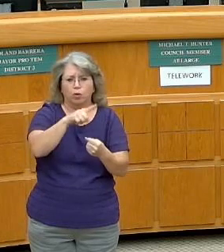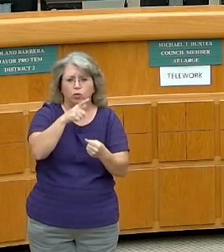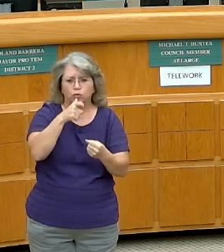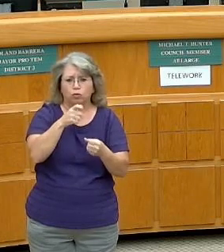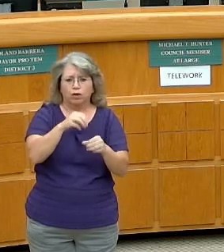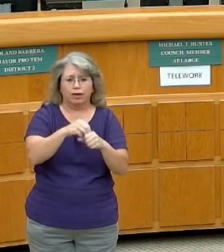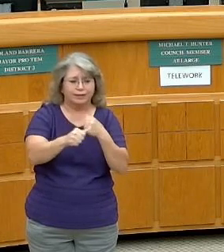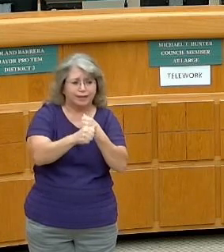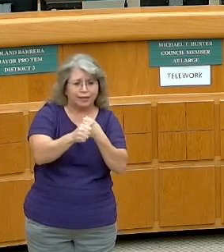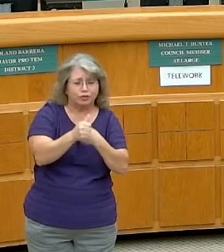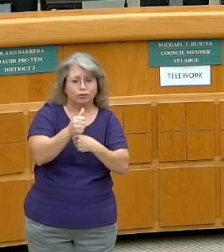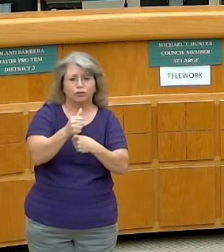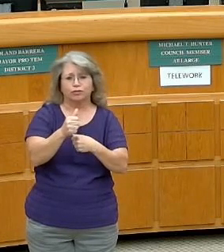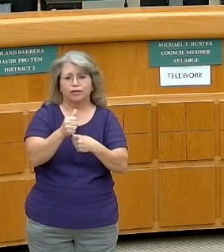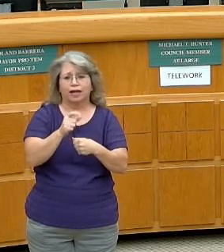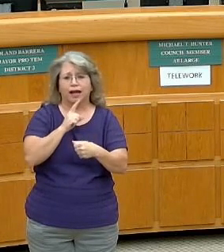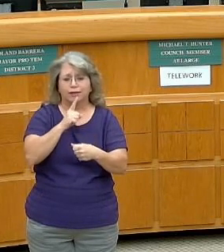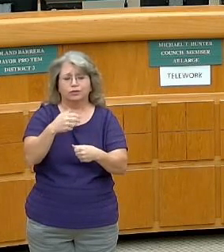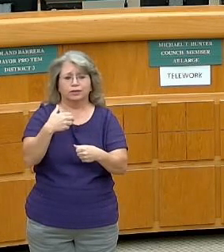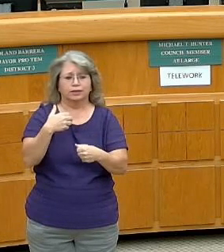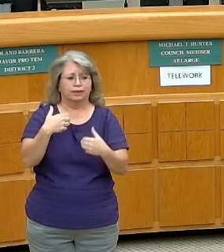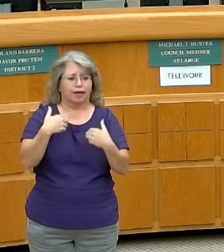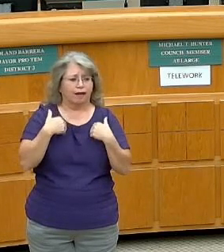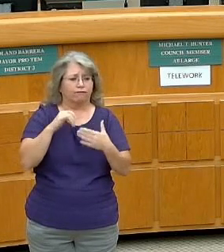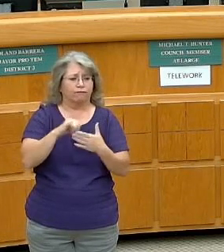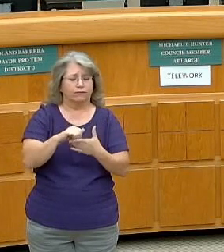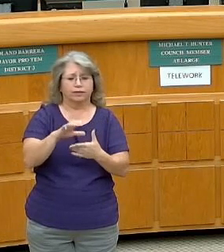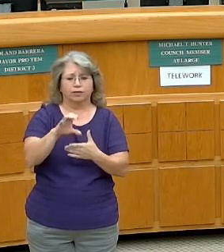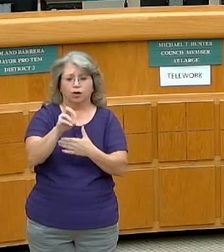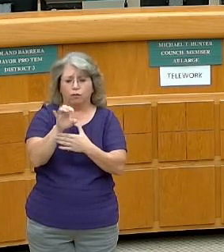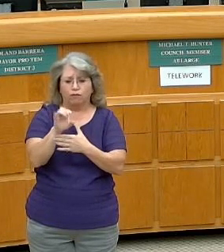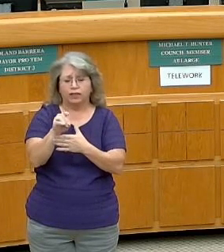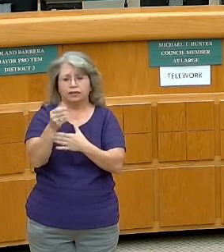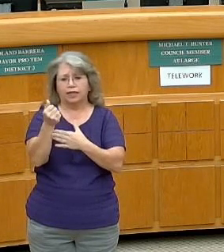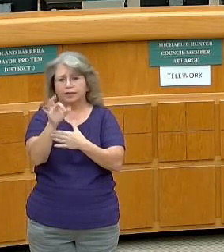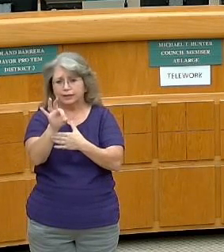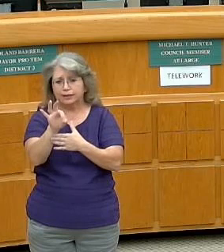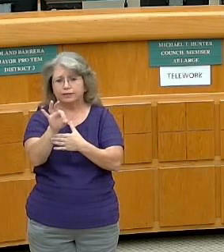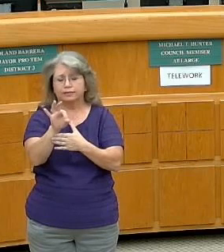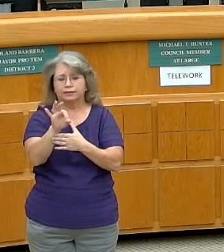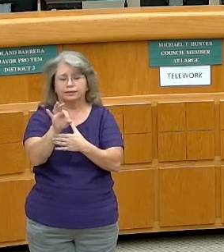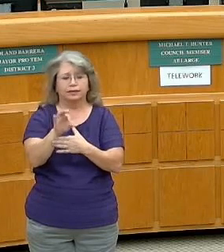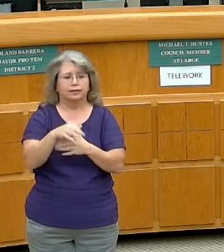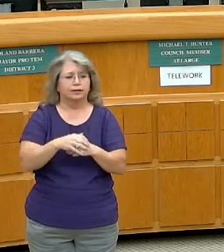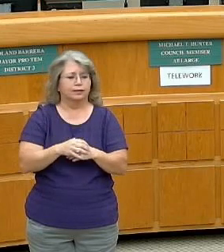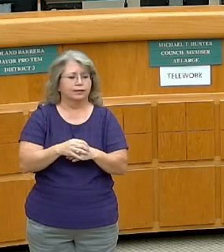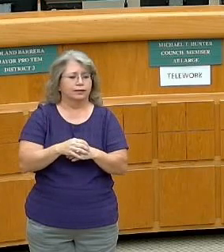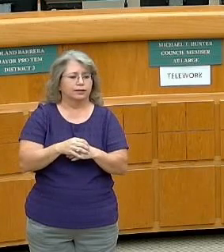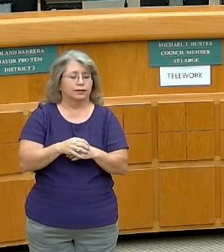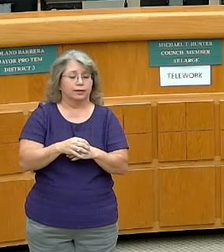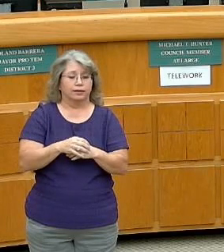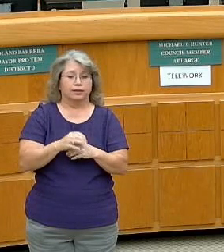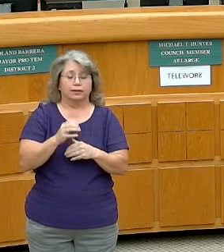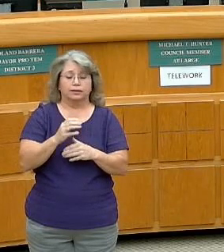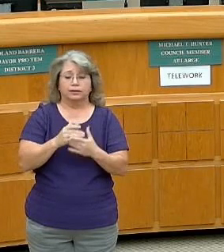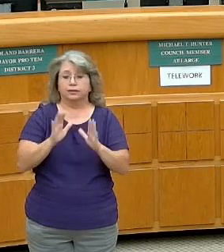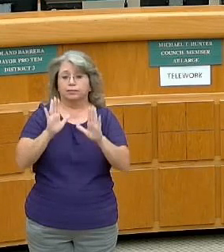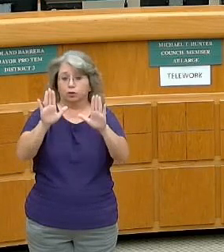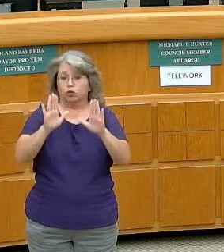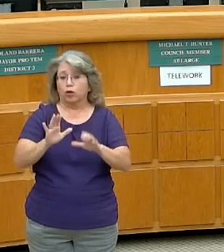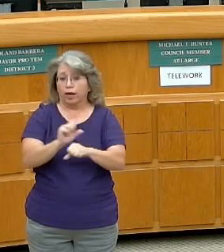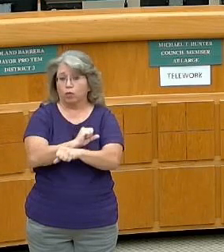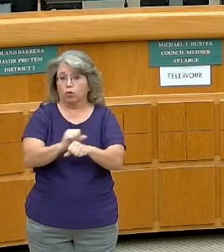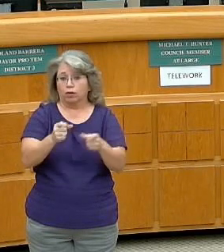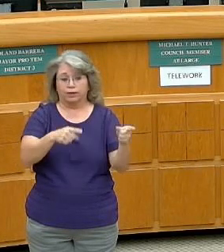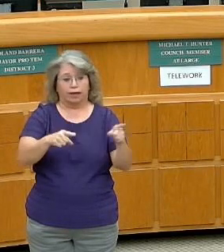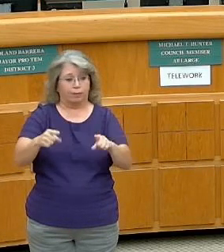with the COVID-19 situation. Some great work's been done here in regards to getting a testing site